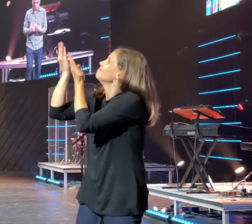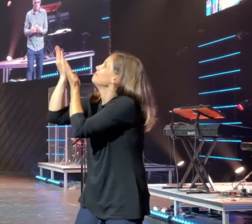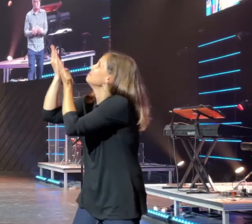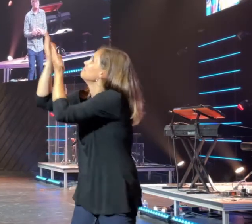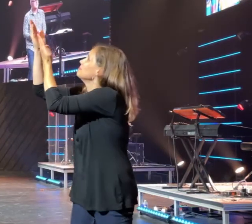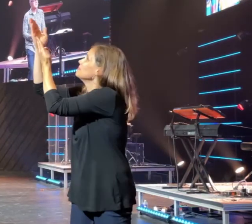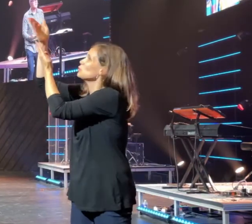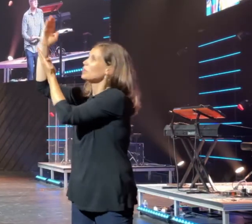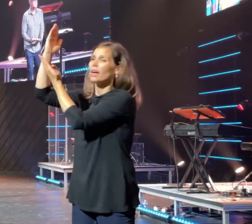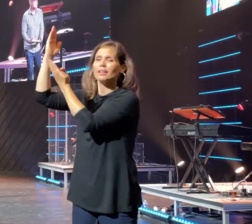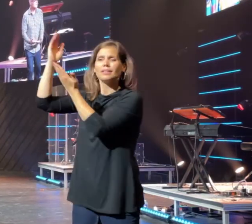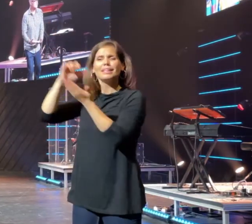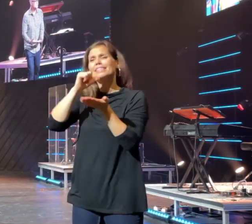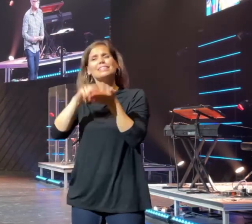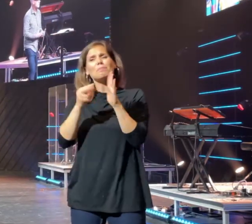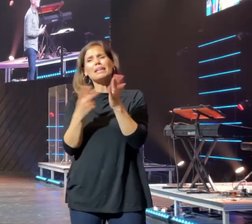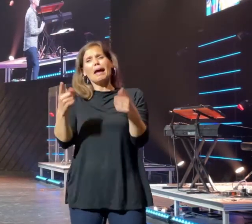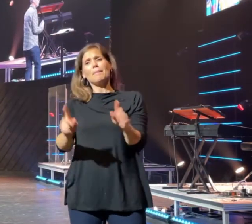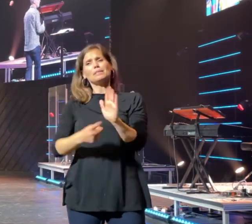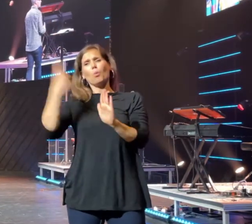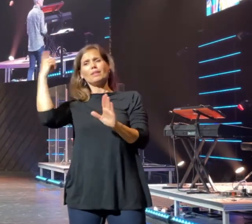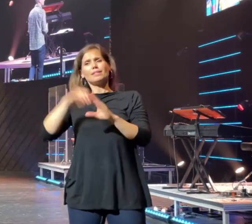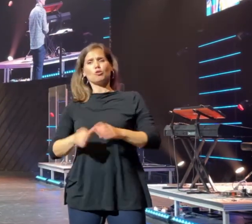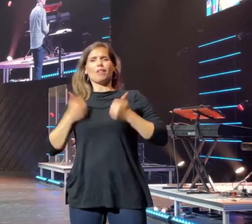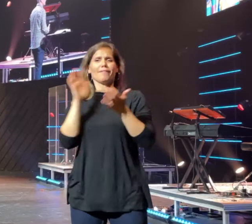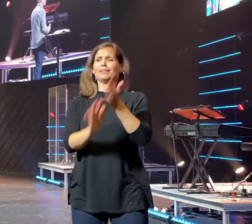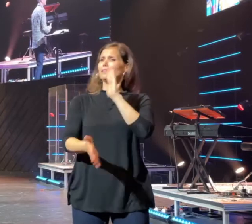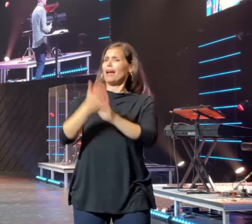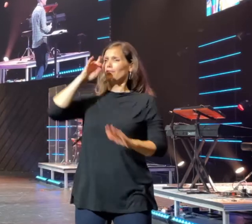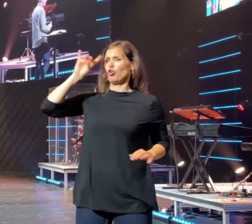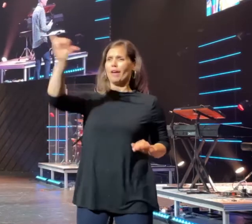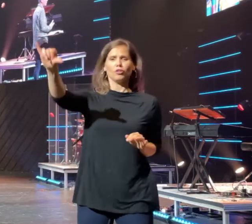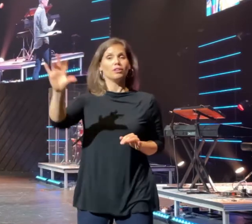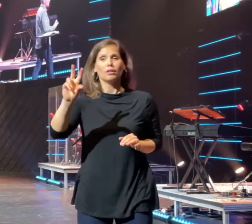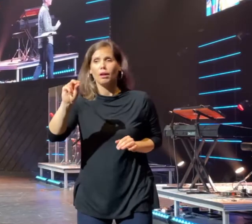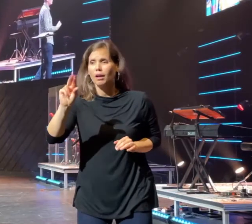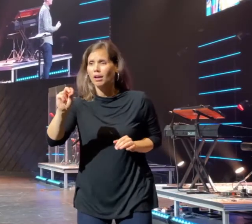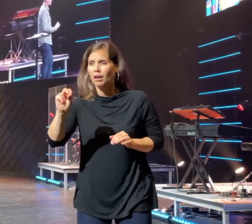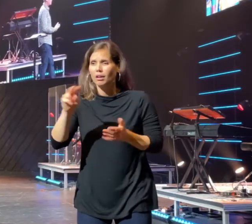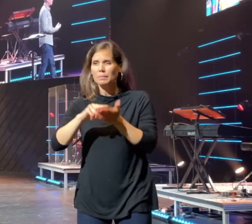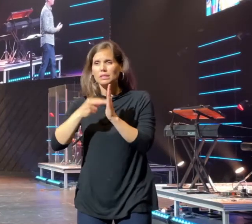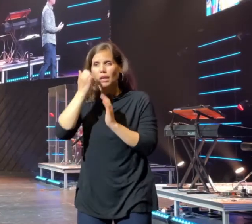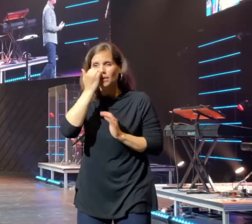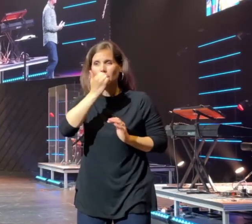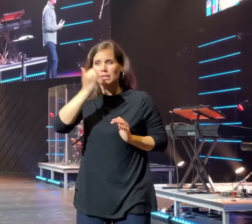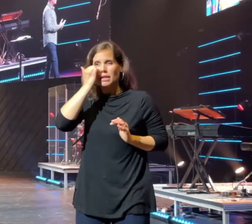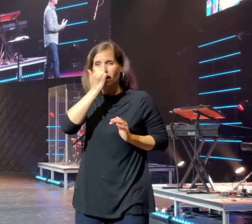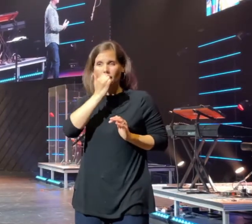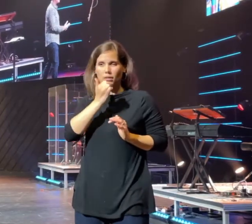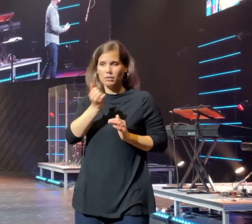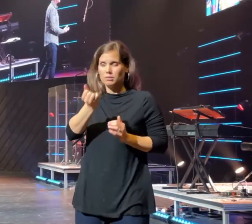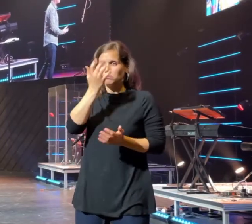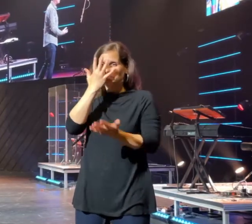It's not a once in a lifetime experience. It just happened once. It happens over the course of your life.